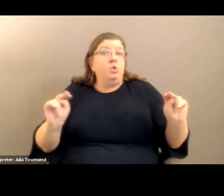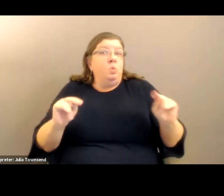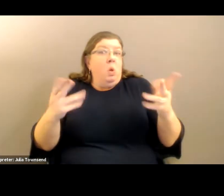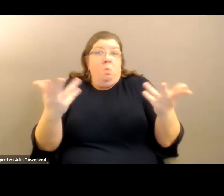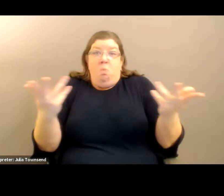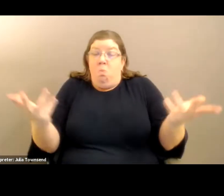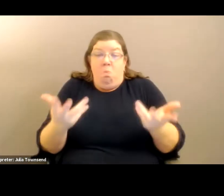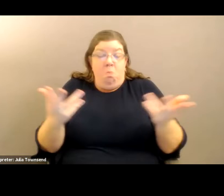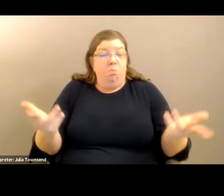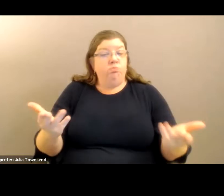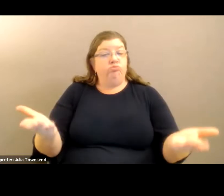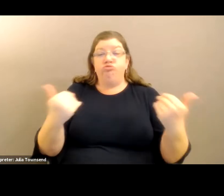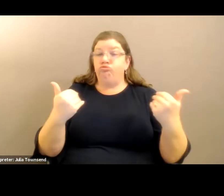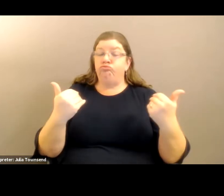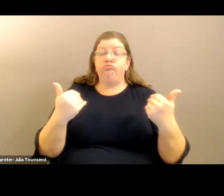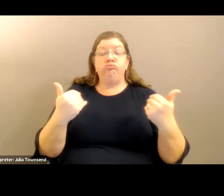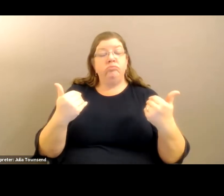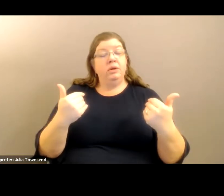forth,